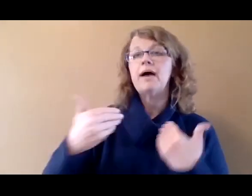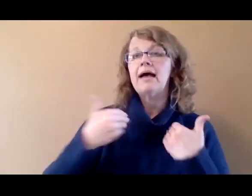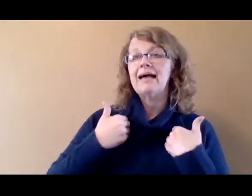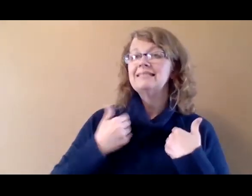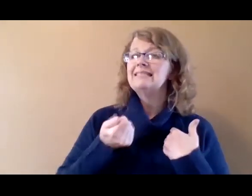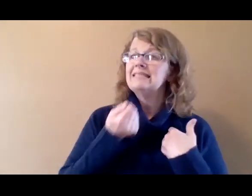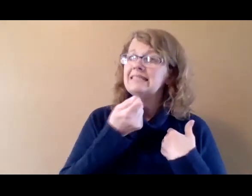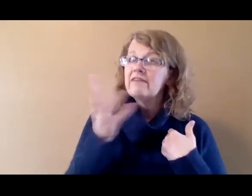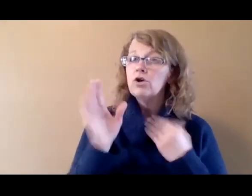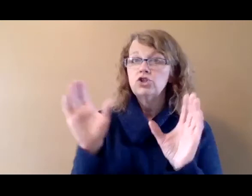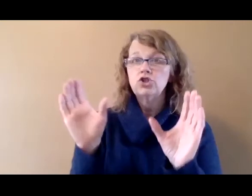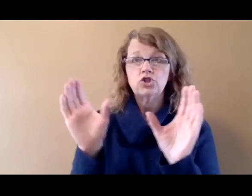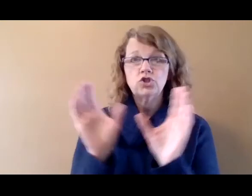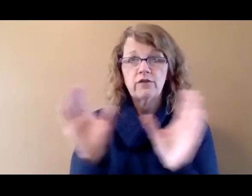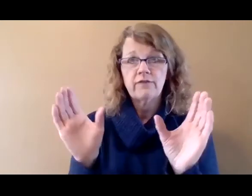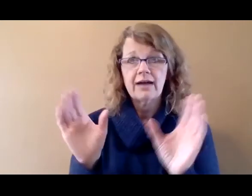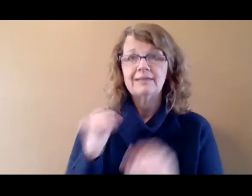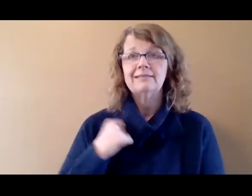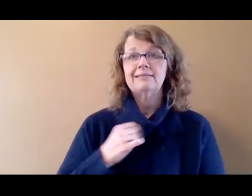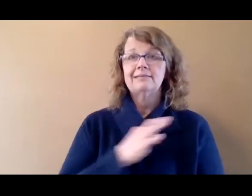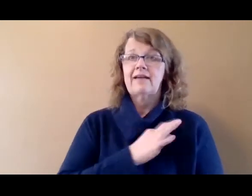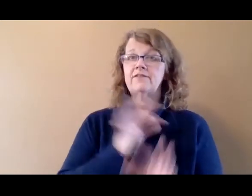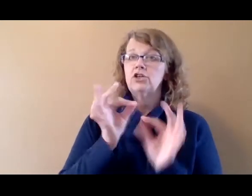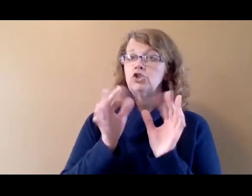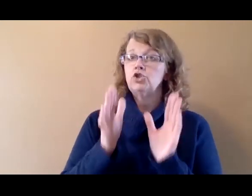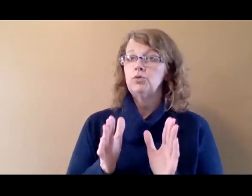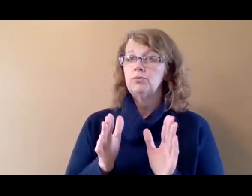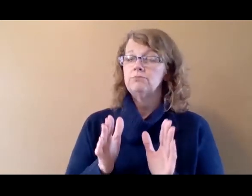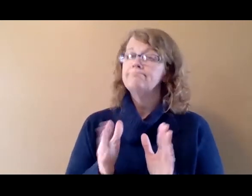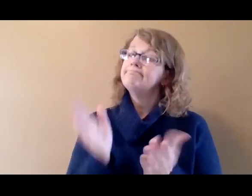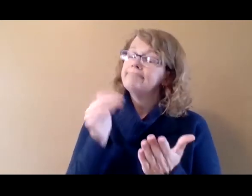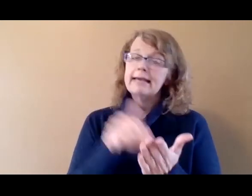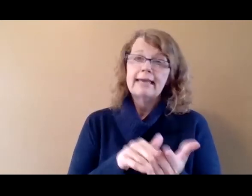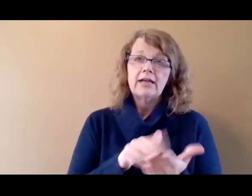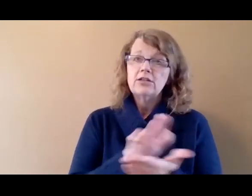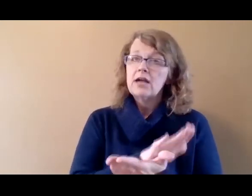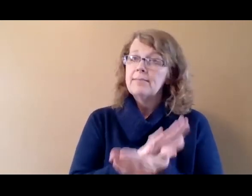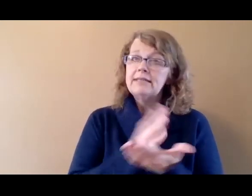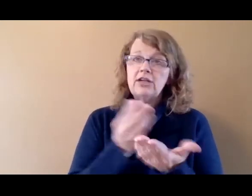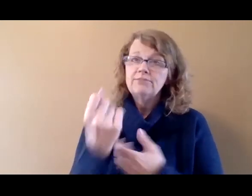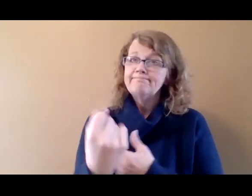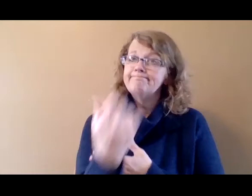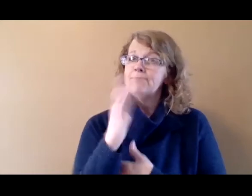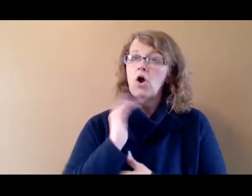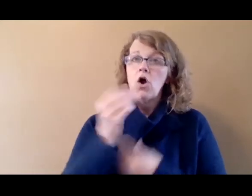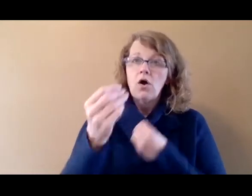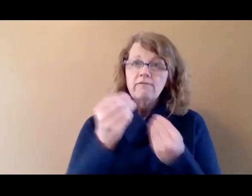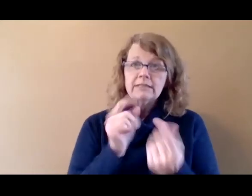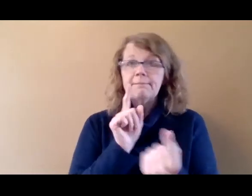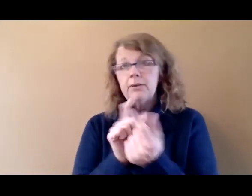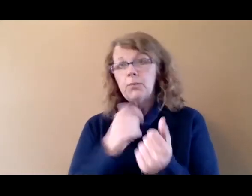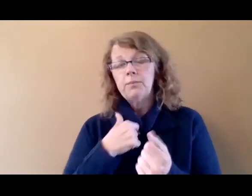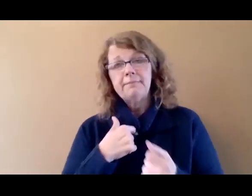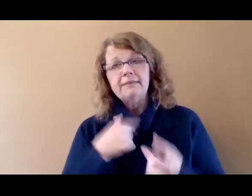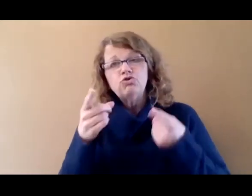several certified staff interpreters. So again, you would submit documentation to our office, you would meet with me, the director,